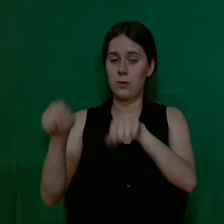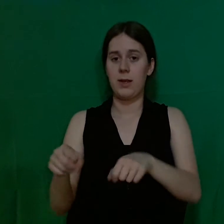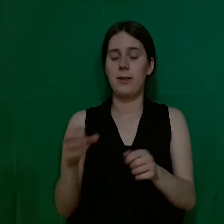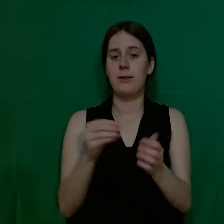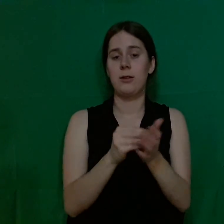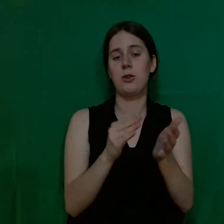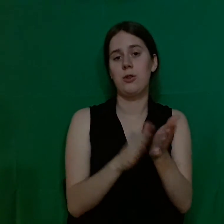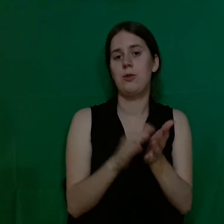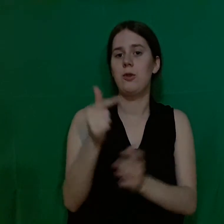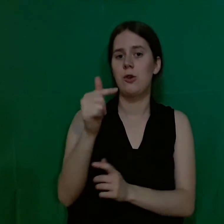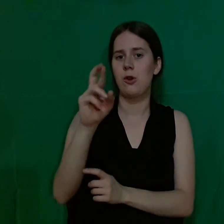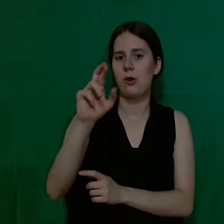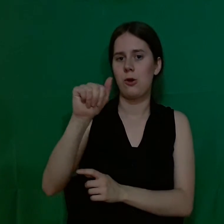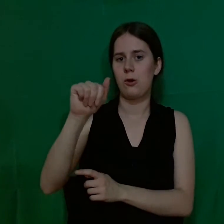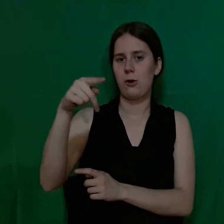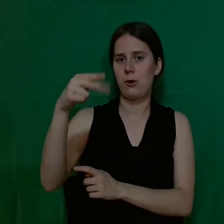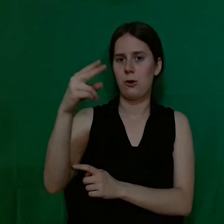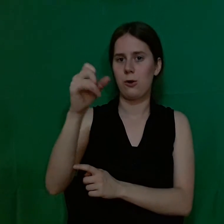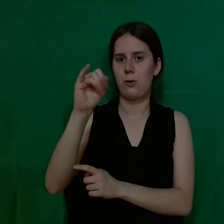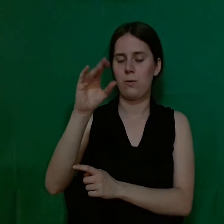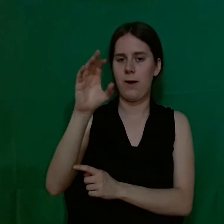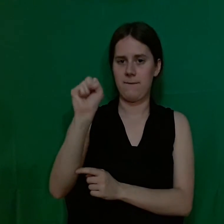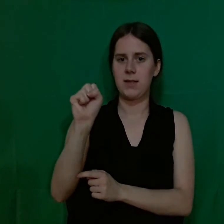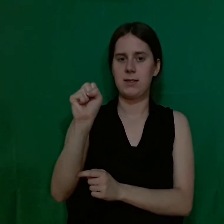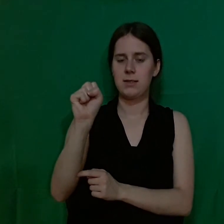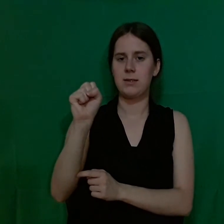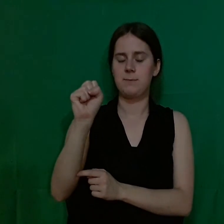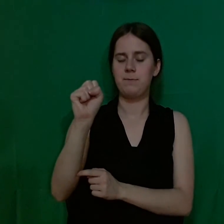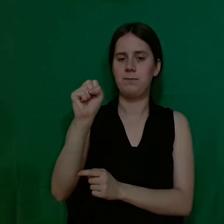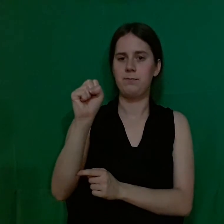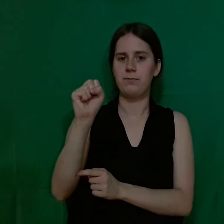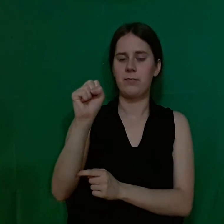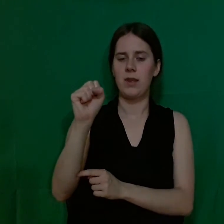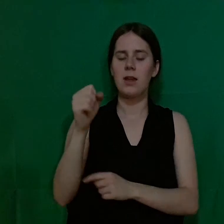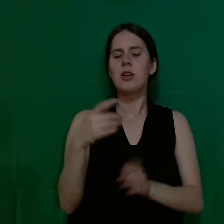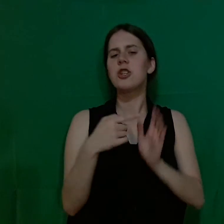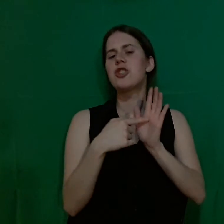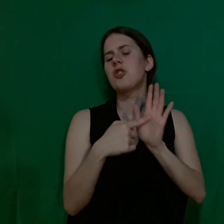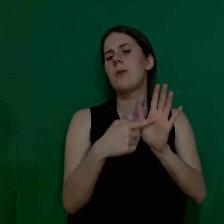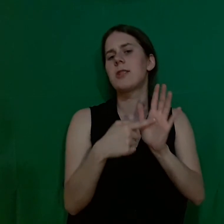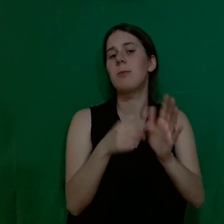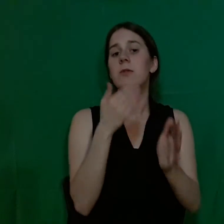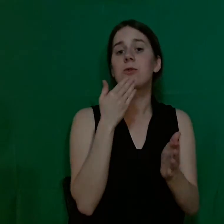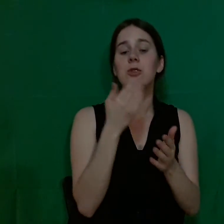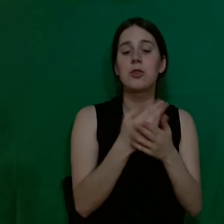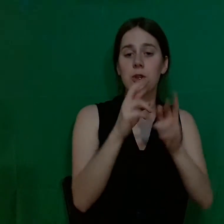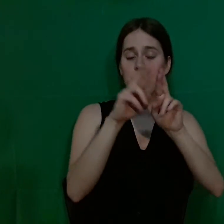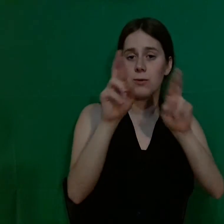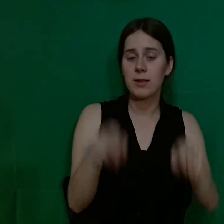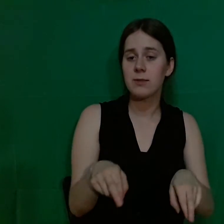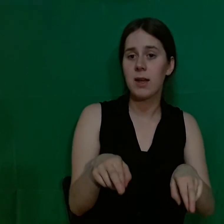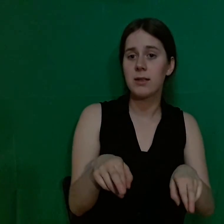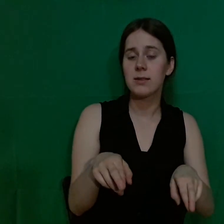of resumes, good examples of resumes that I found. And I also have the list of 100 great resume words, and those